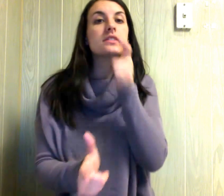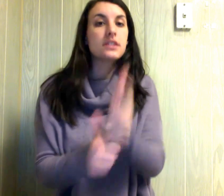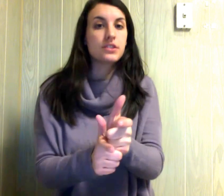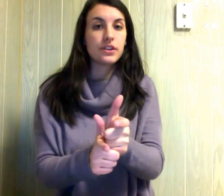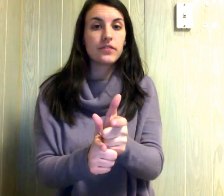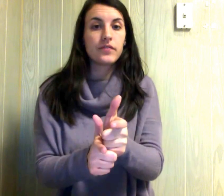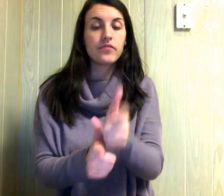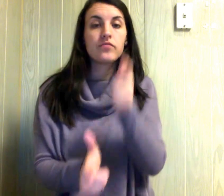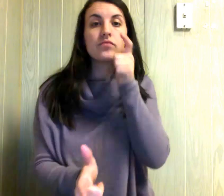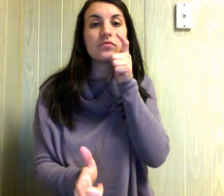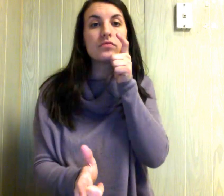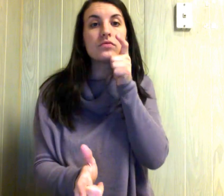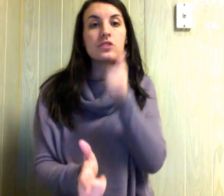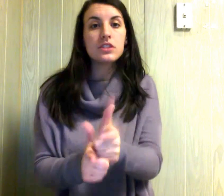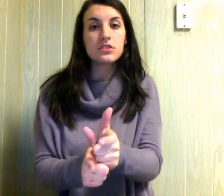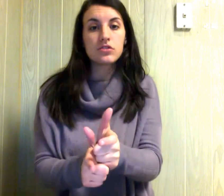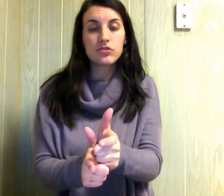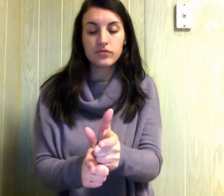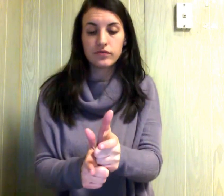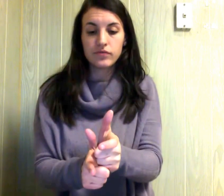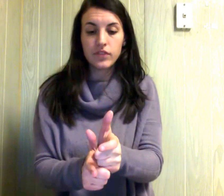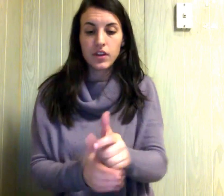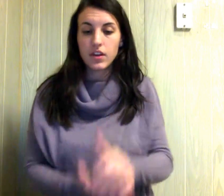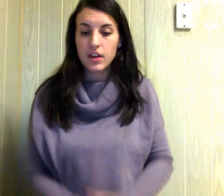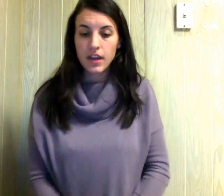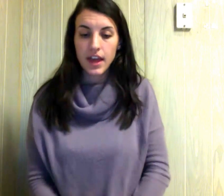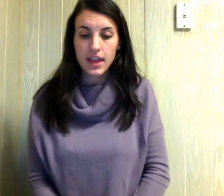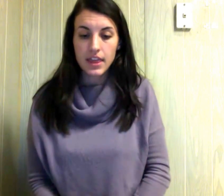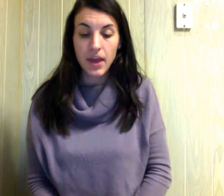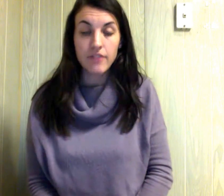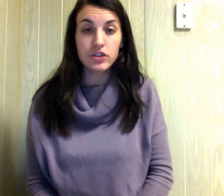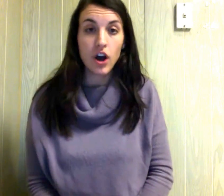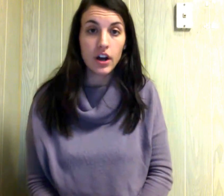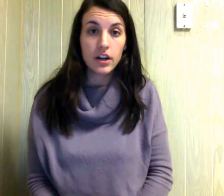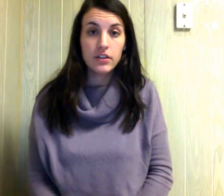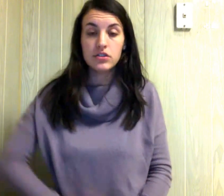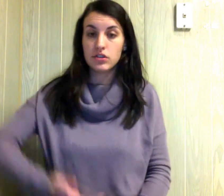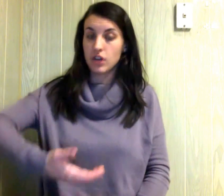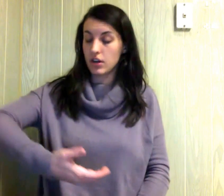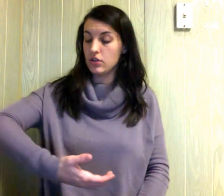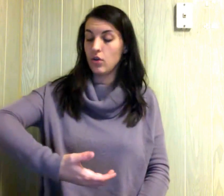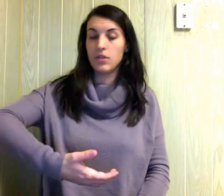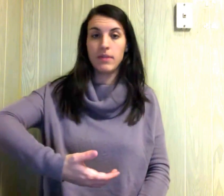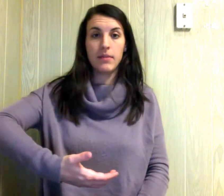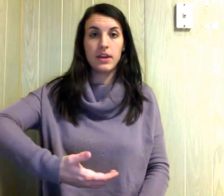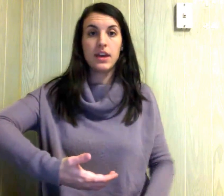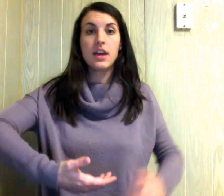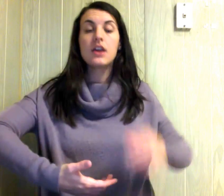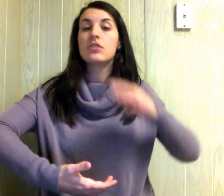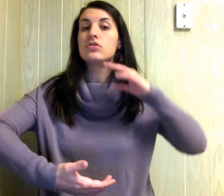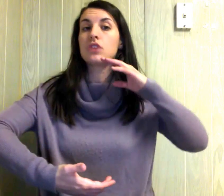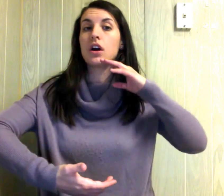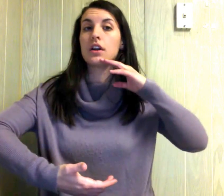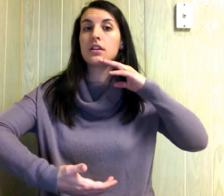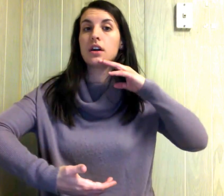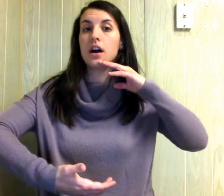Sister. Sister. Okay, and then we have daughter. So daughter is hold the baby. You start